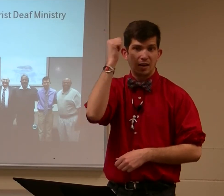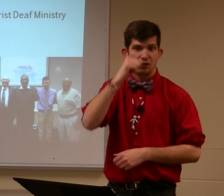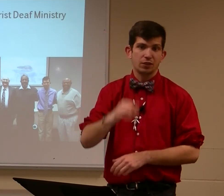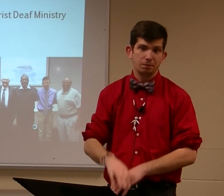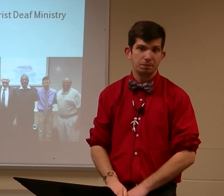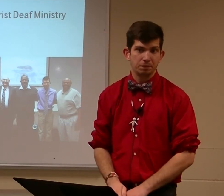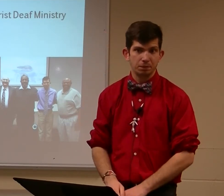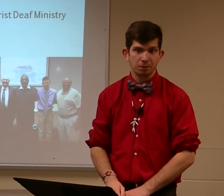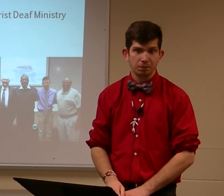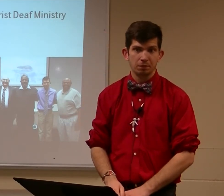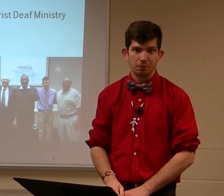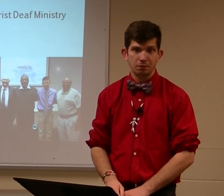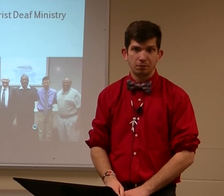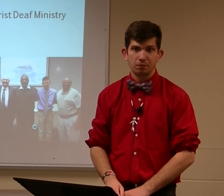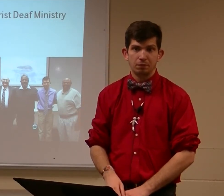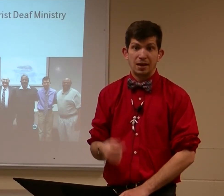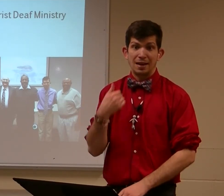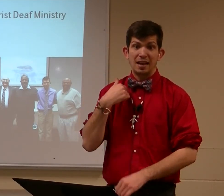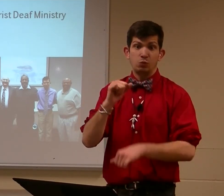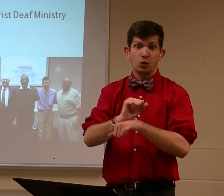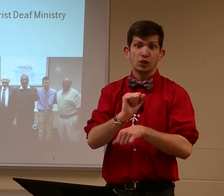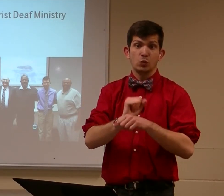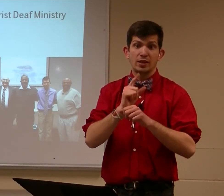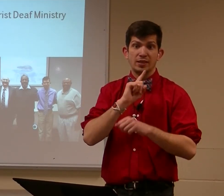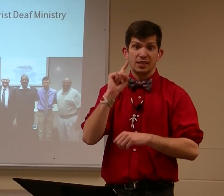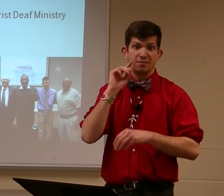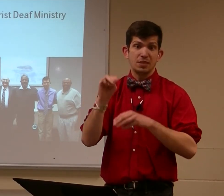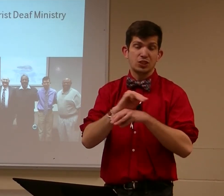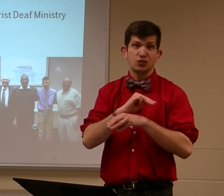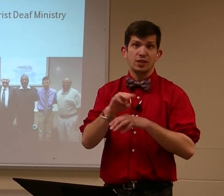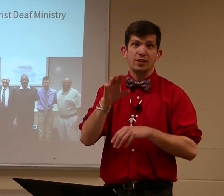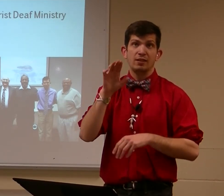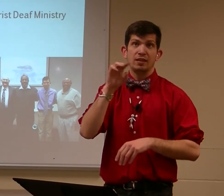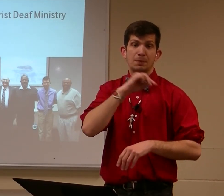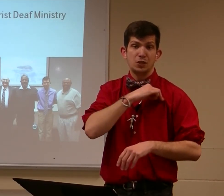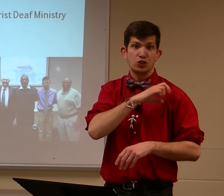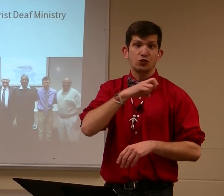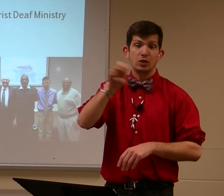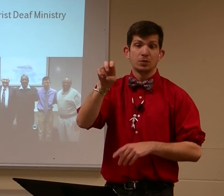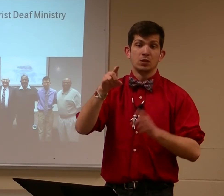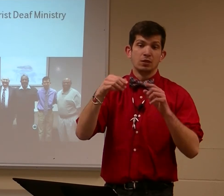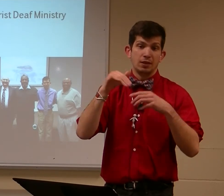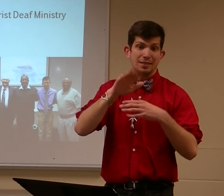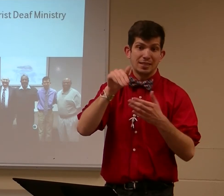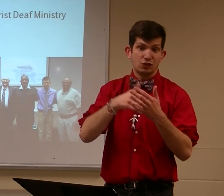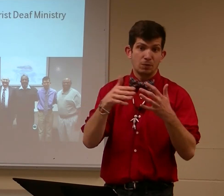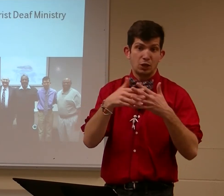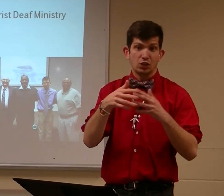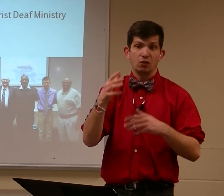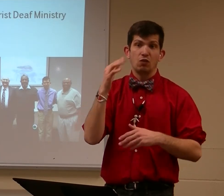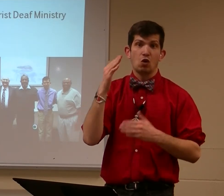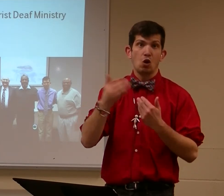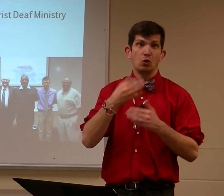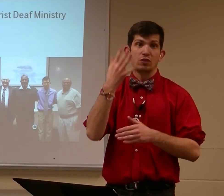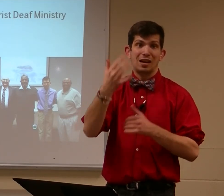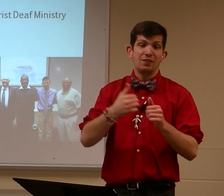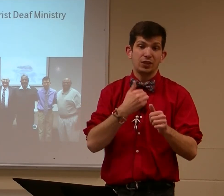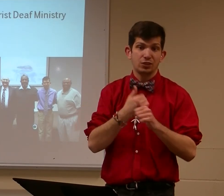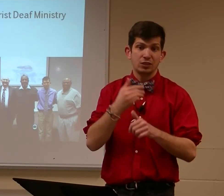Africa. And I've worked with the deaf ministry and mission trip in Central America for almost 5 years when